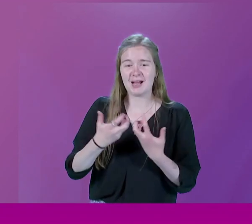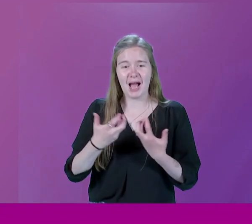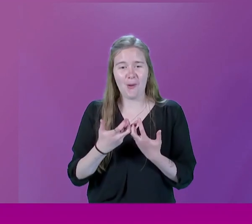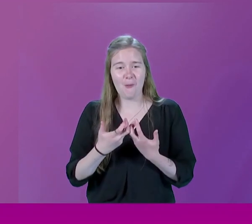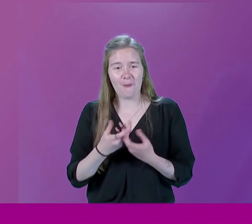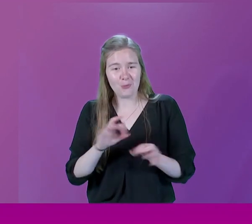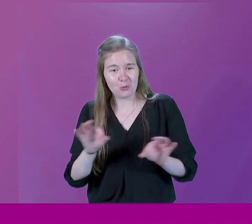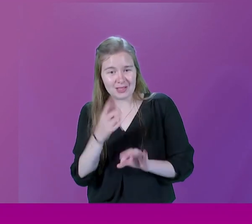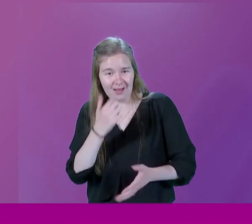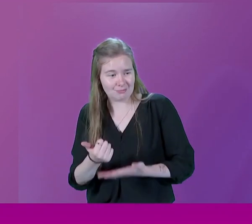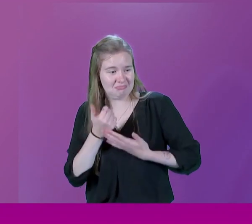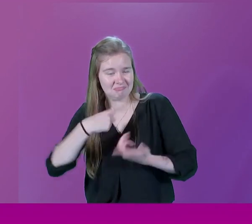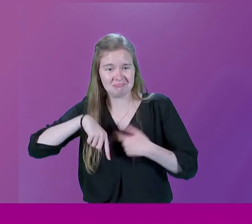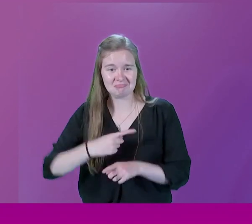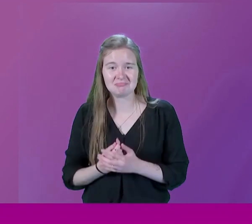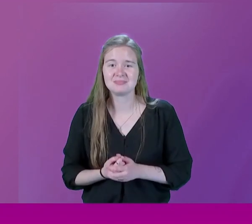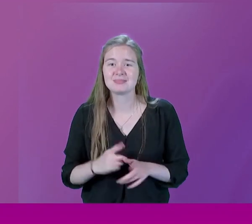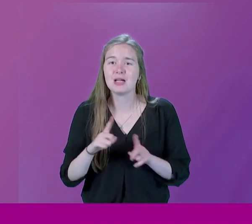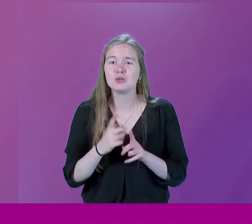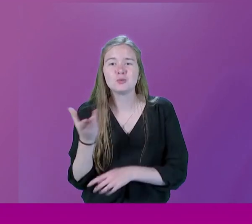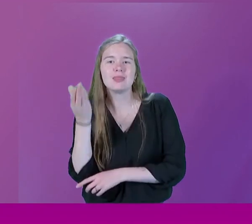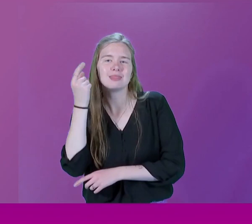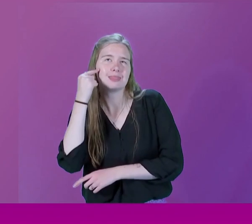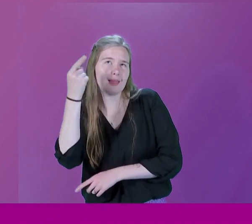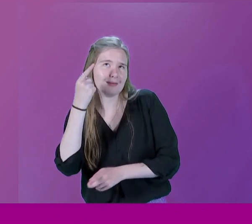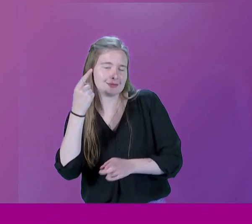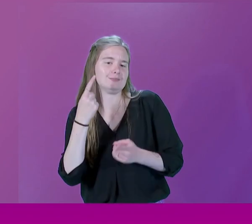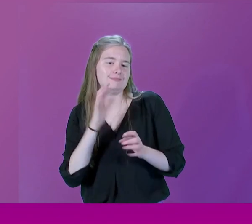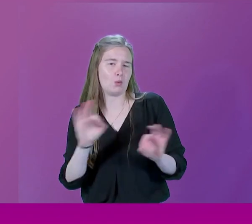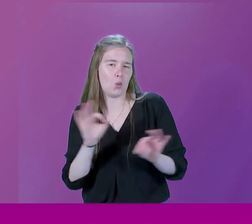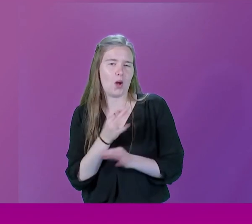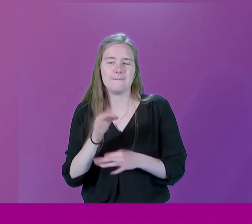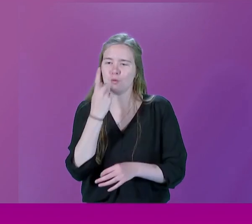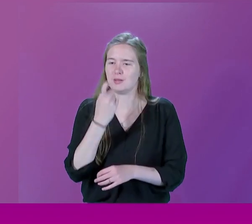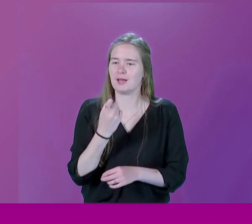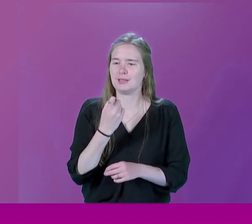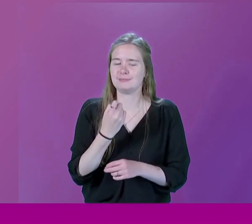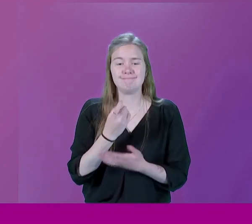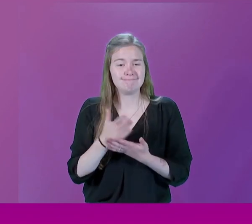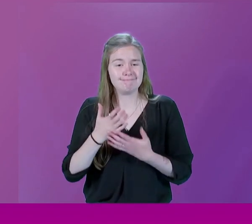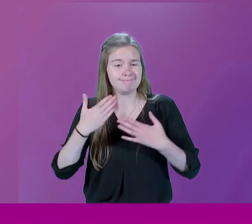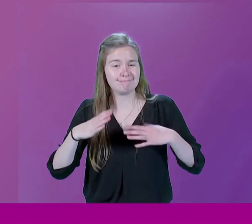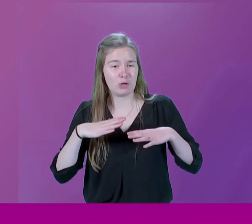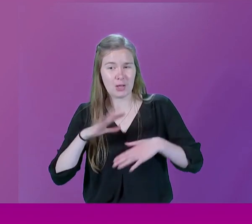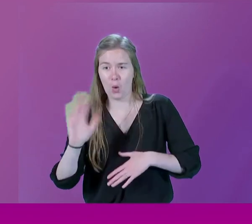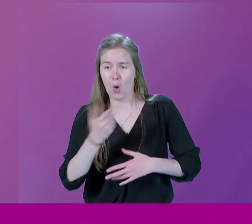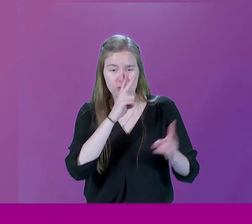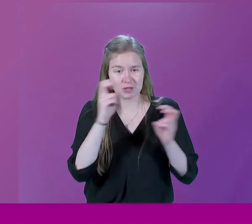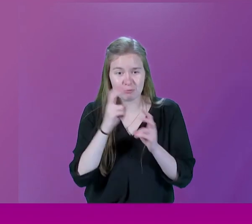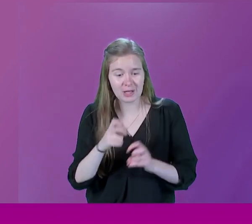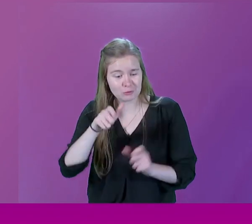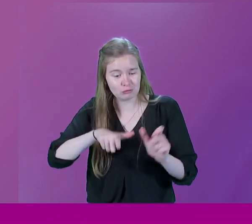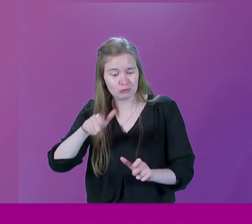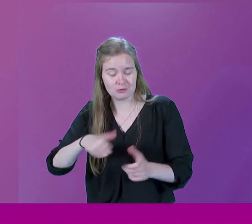offshoots of music. And also, when you think of music, you know, music consists of practically every subject that a